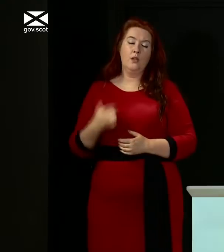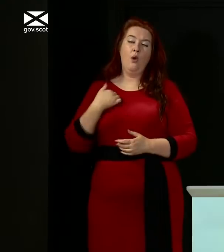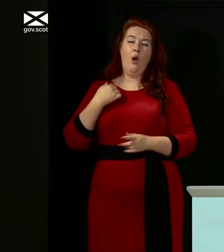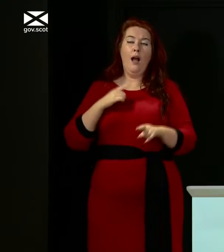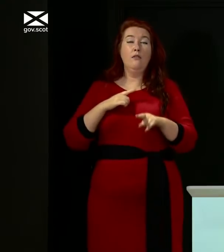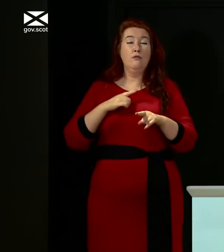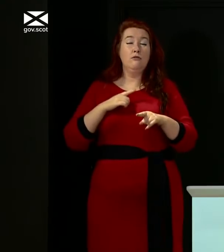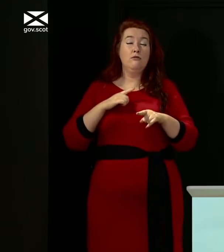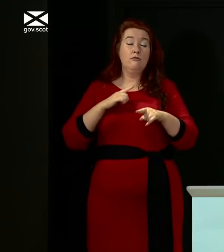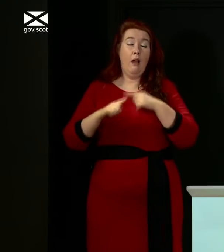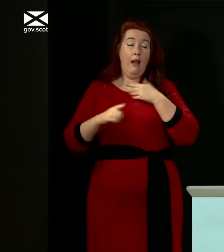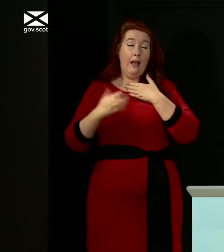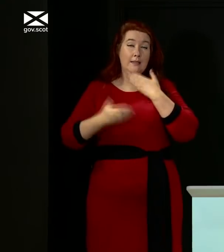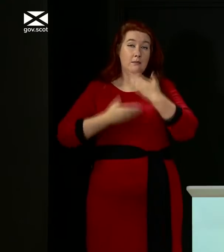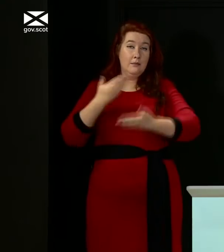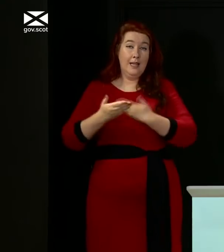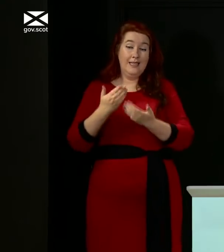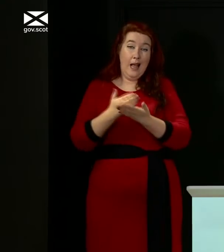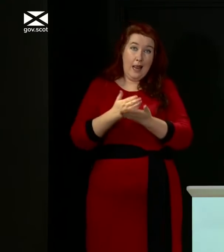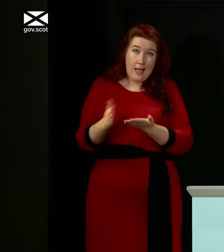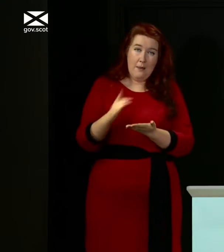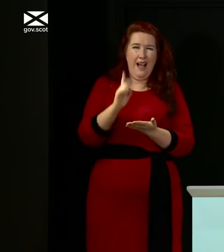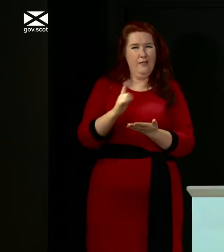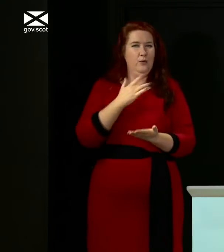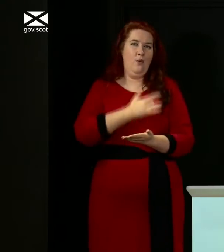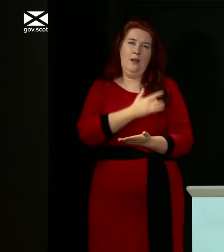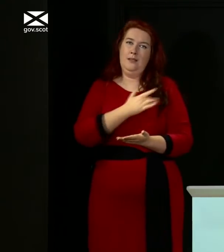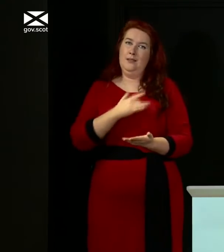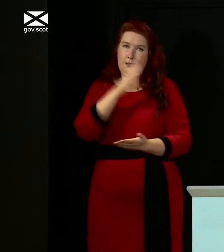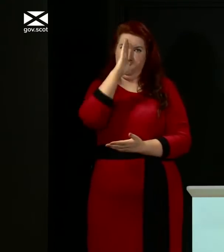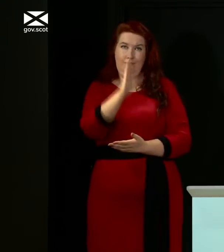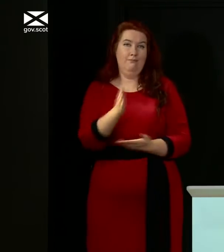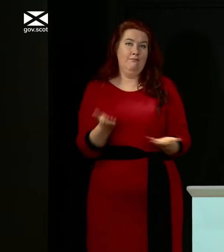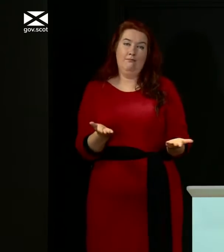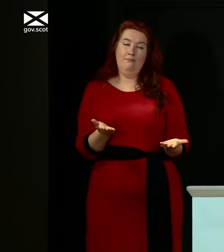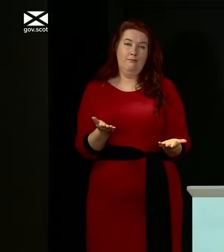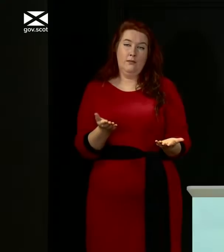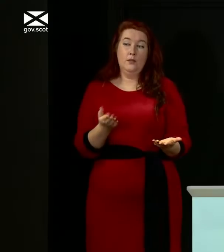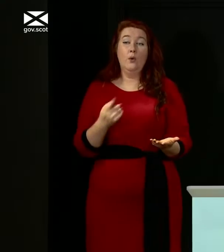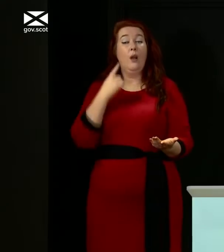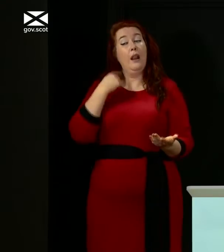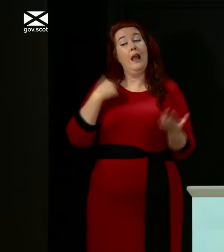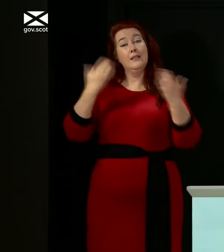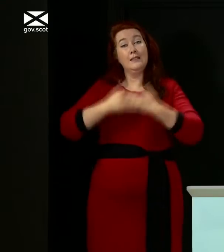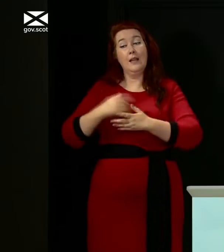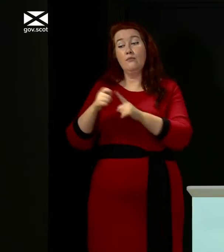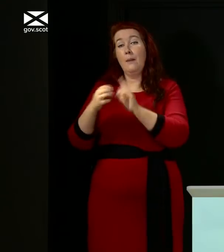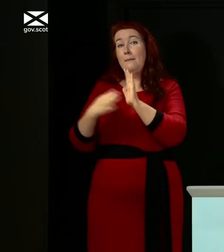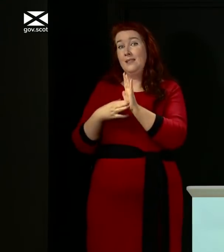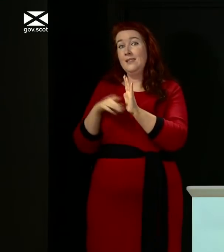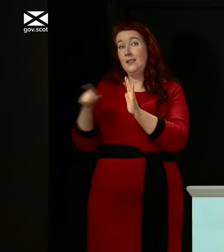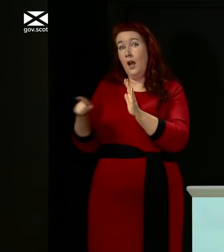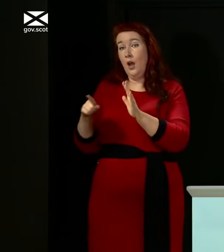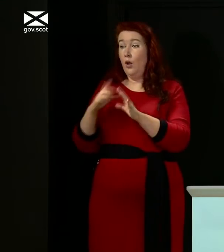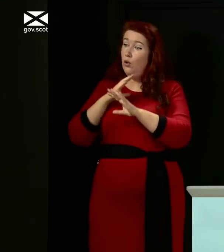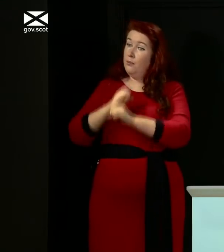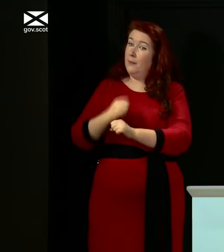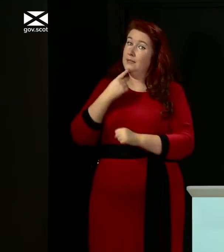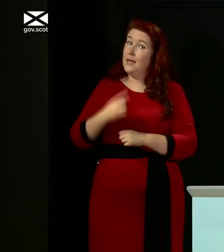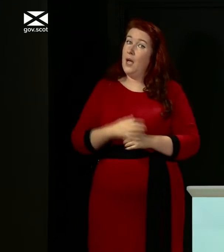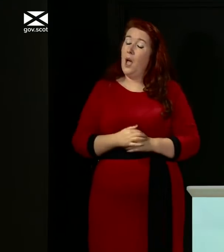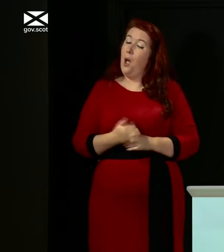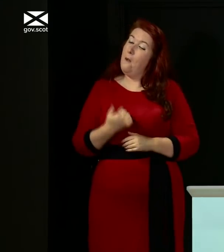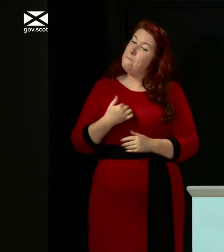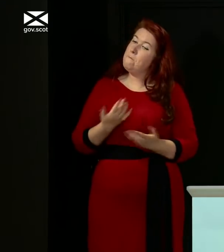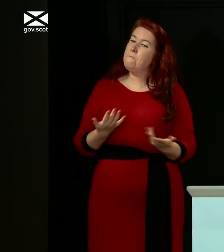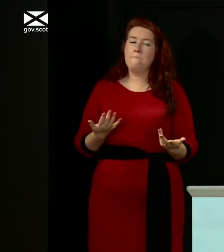out as clearly but as frankly as possible. So the commitment the Prime Minister gave last night, standing here right now, I